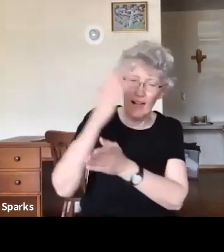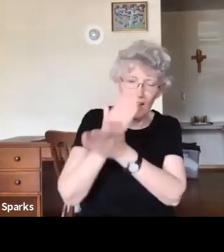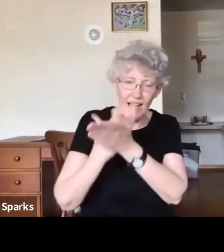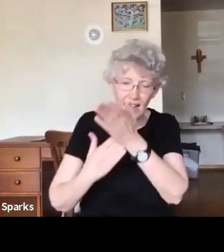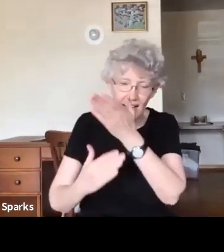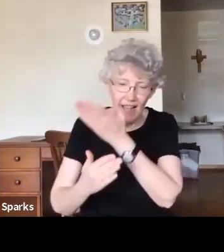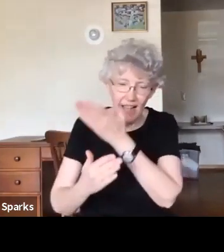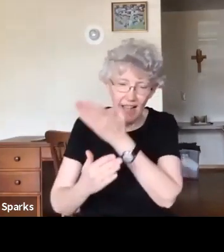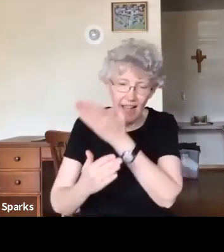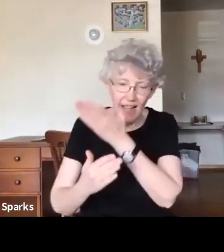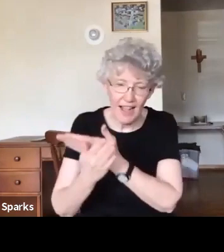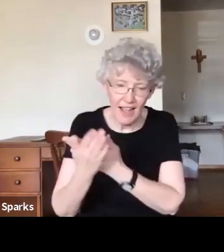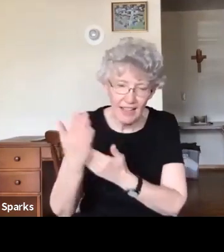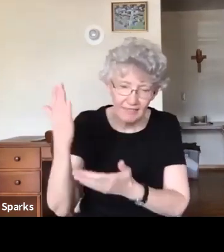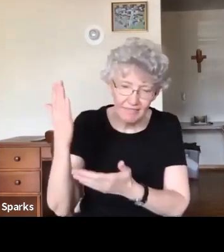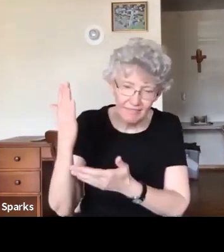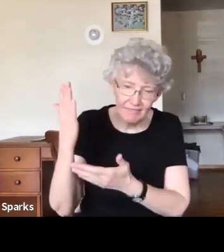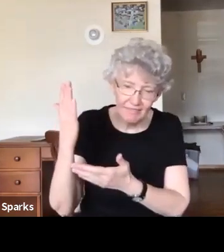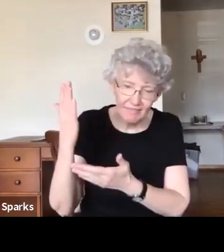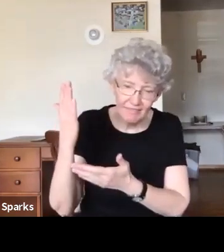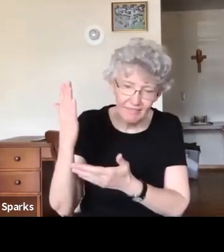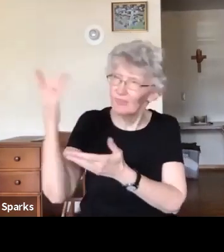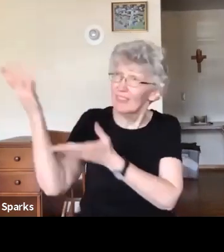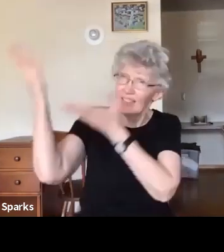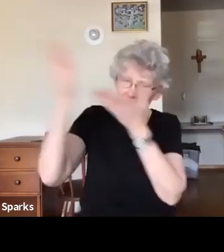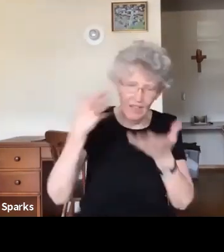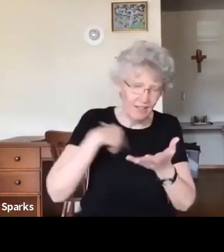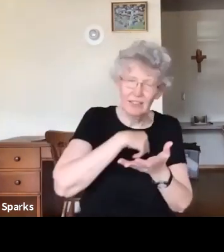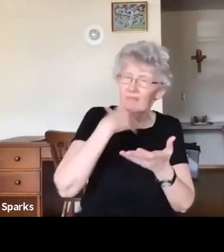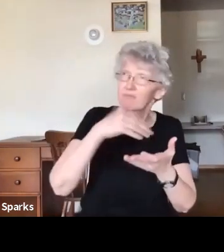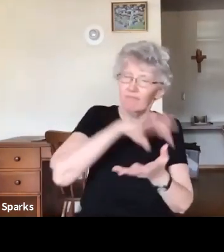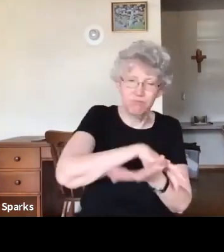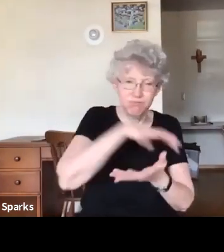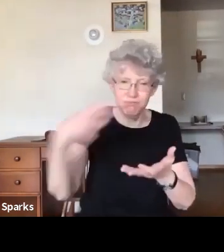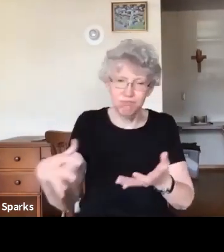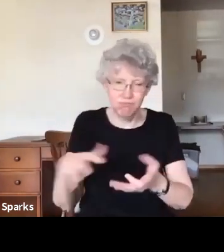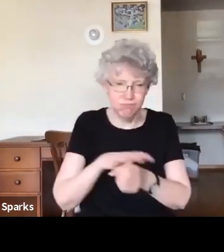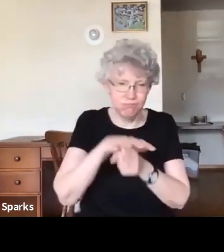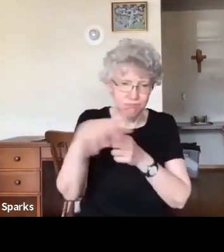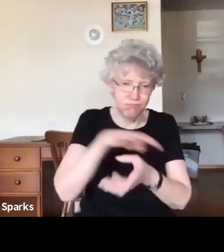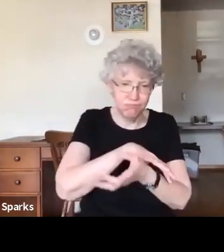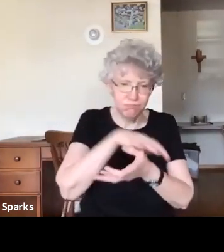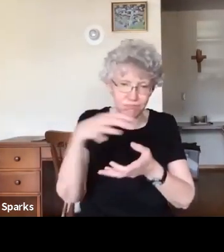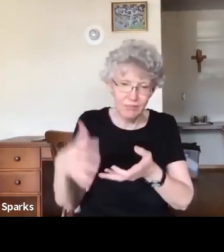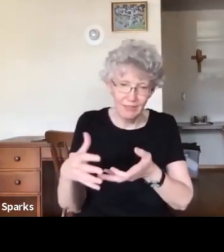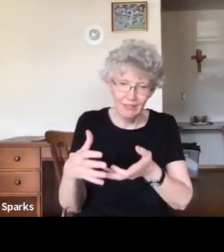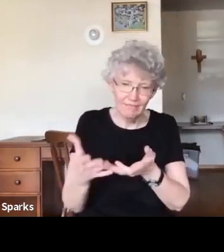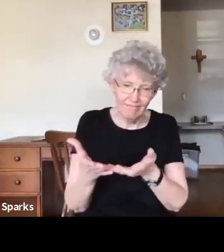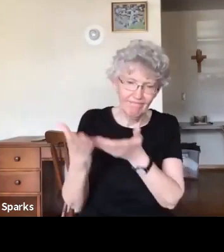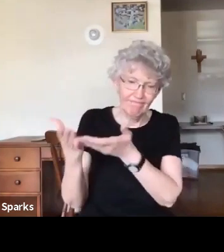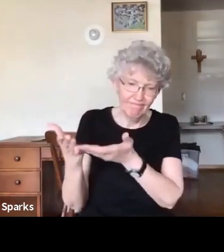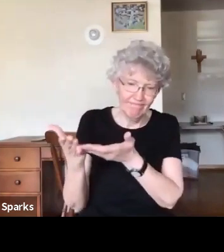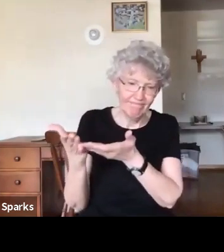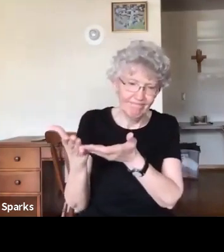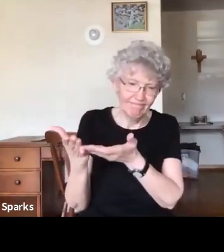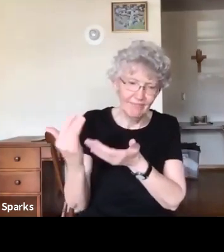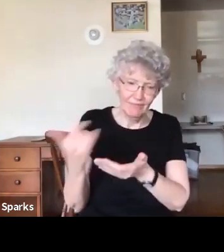When you open your hands, Lord, we are filled with good things.